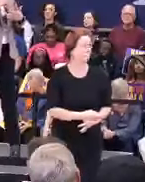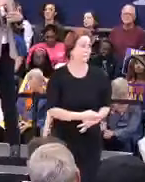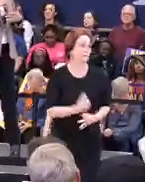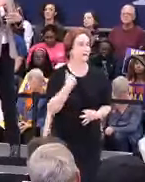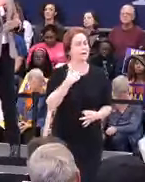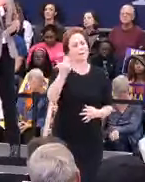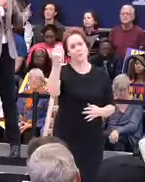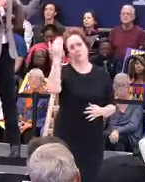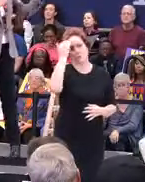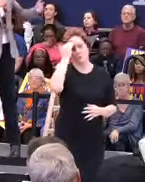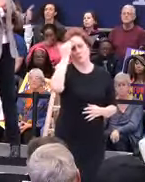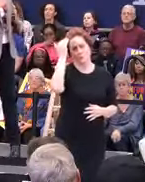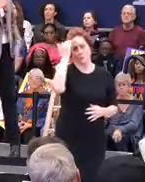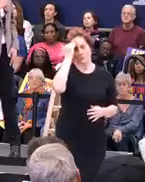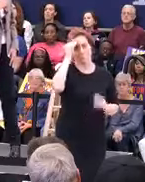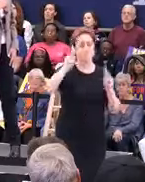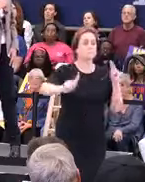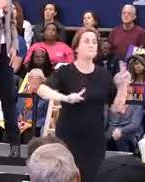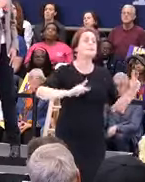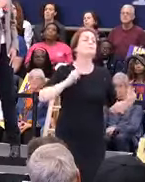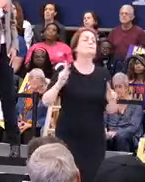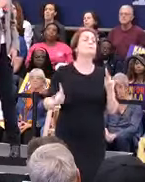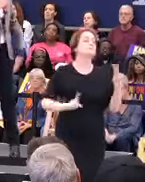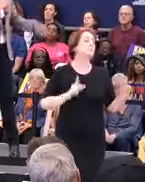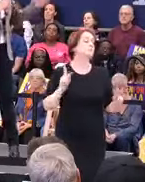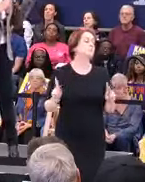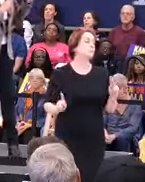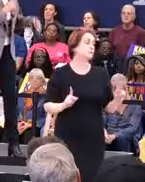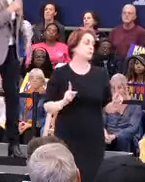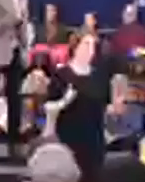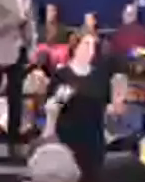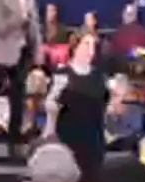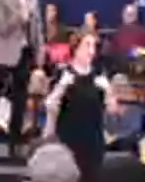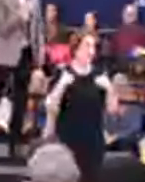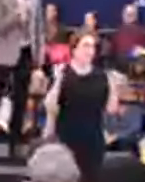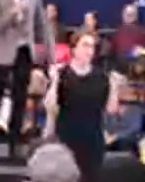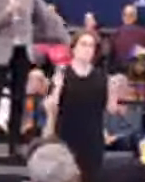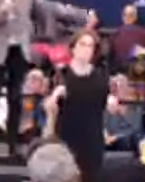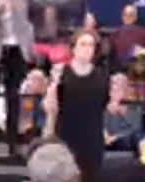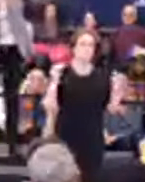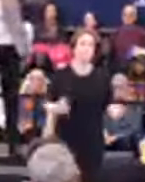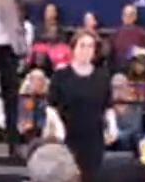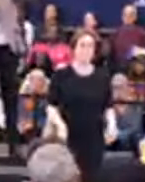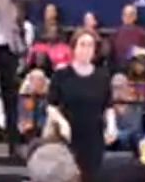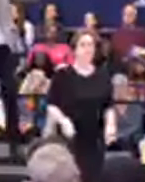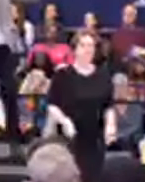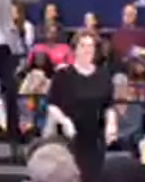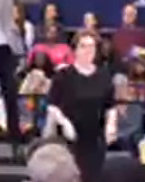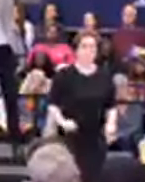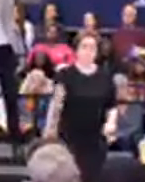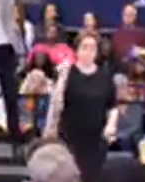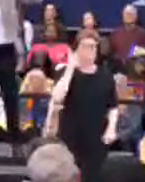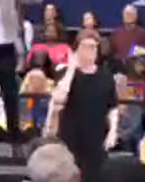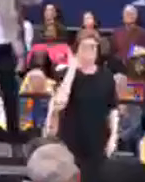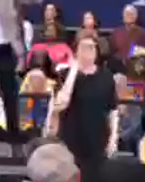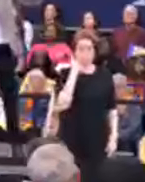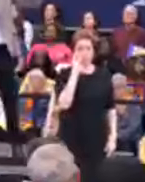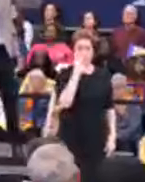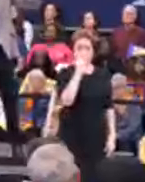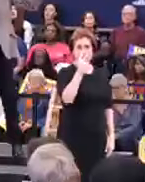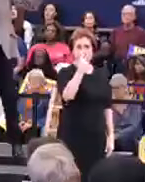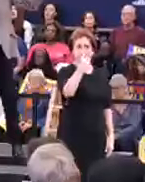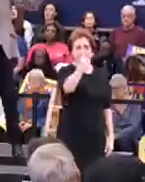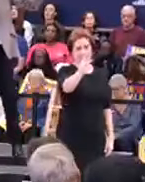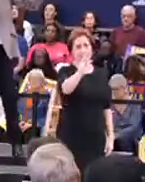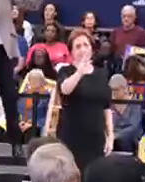know that the people have the ability to see that thing that we might not